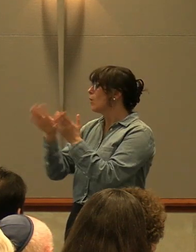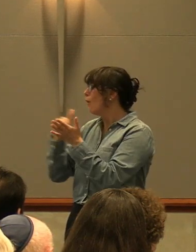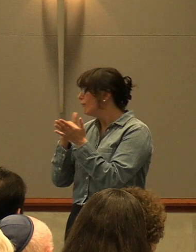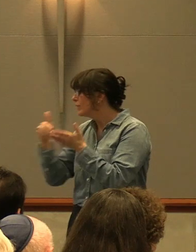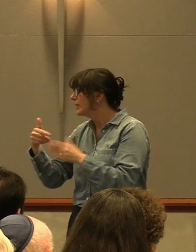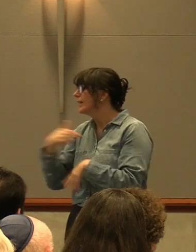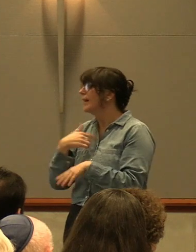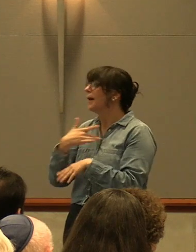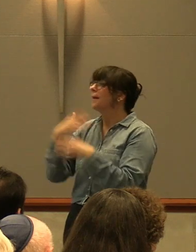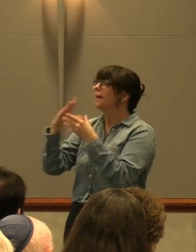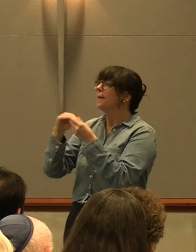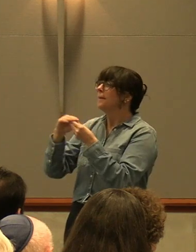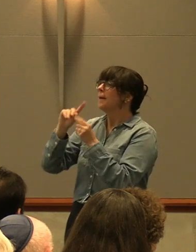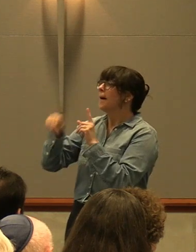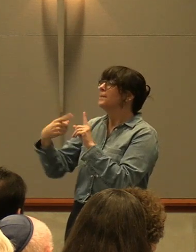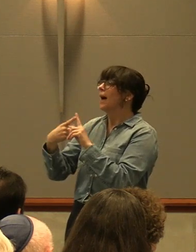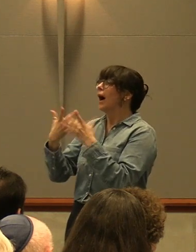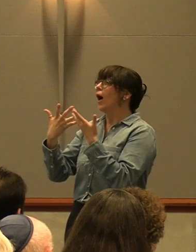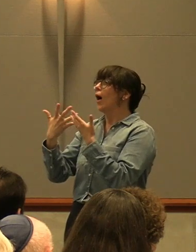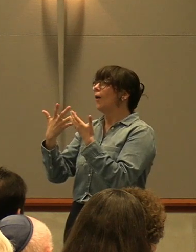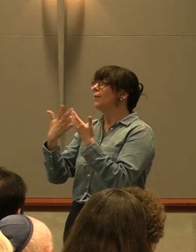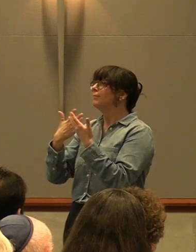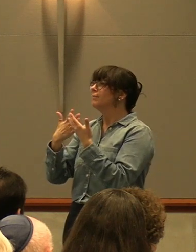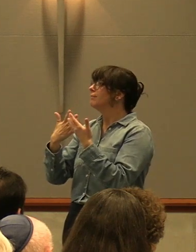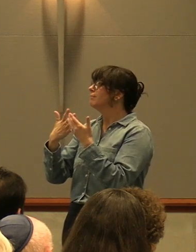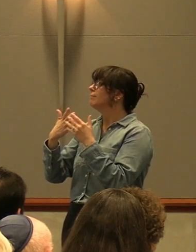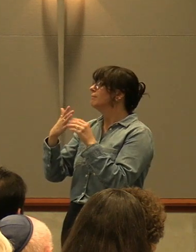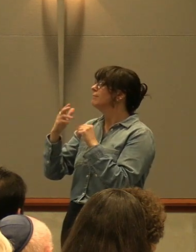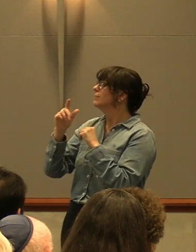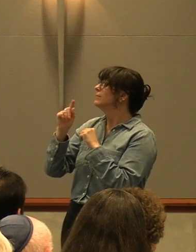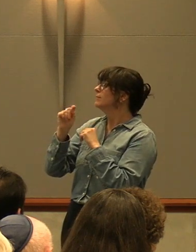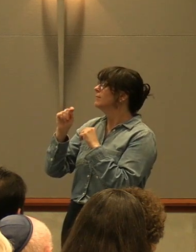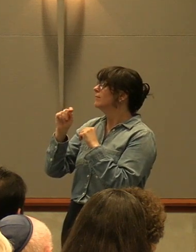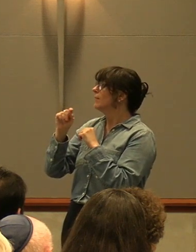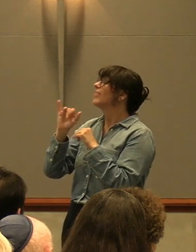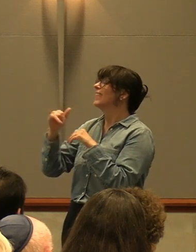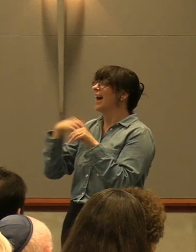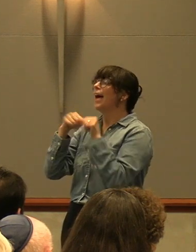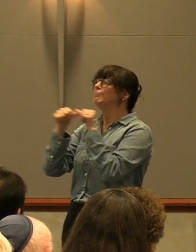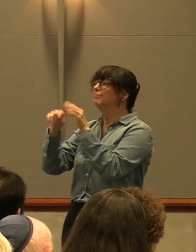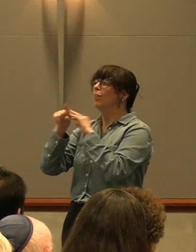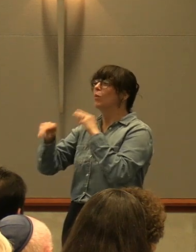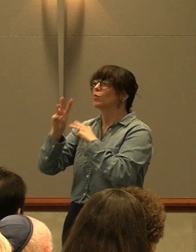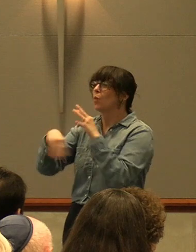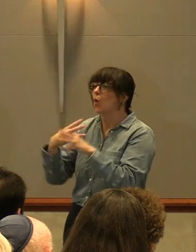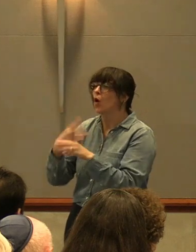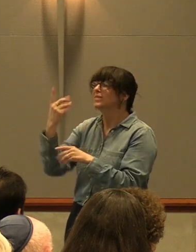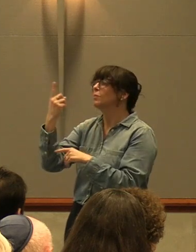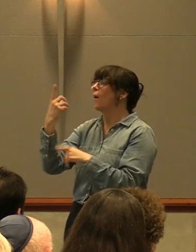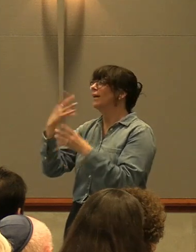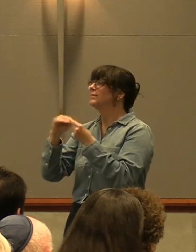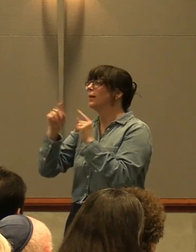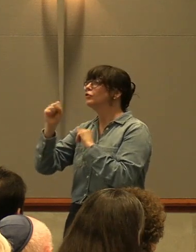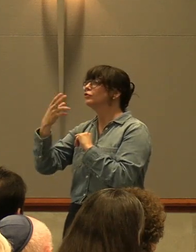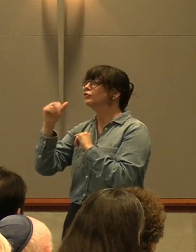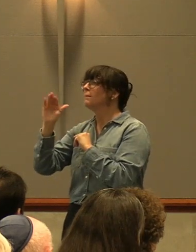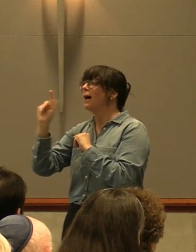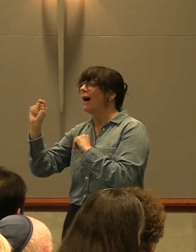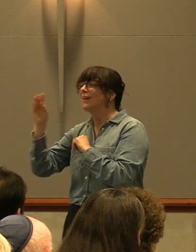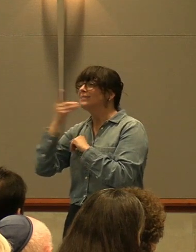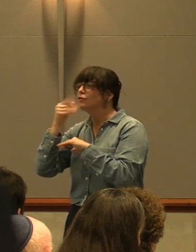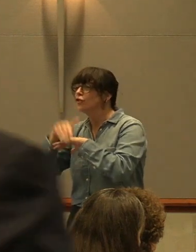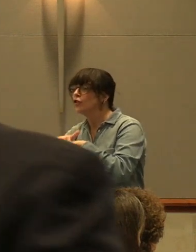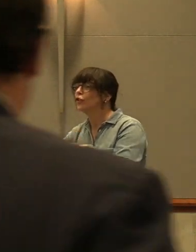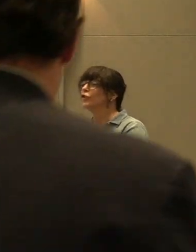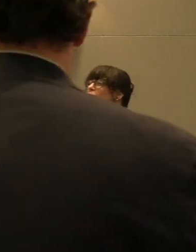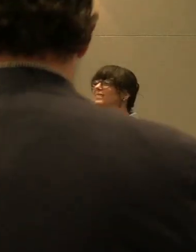talk about Tikkun Olam, repairing the world, which truly was something we always talked about at Shabbat dinners, and tzedakah, helping